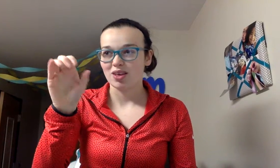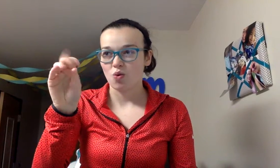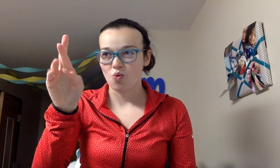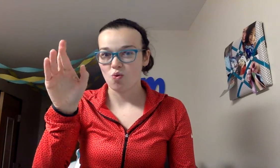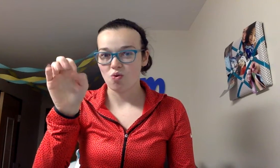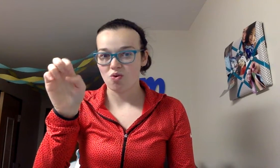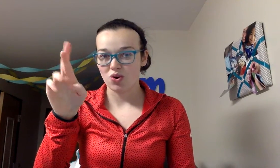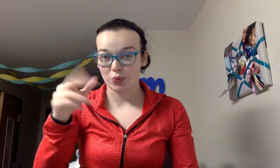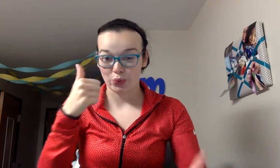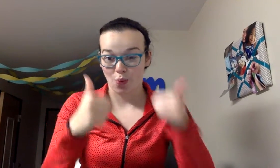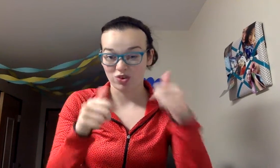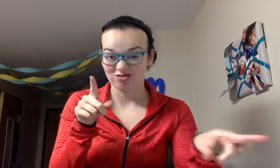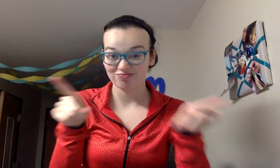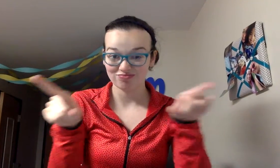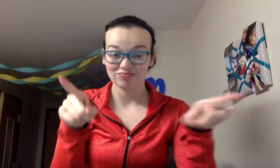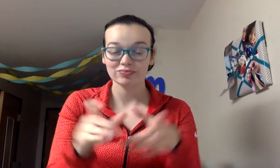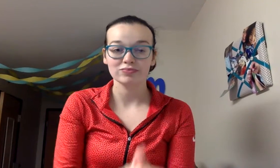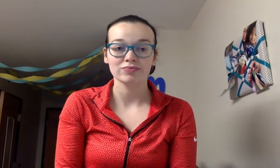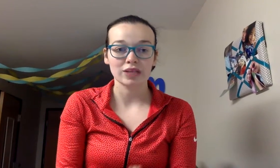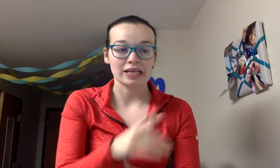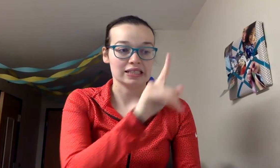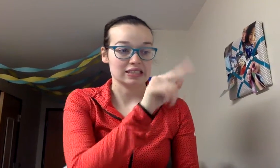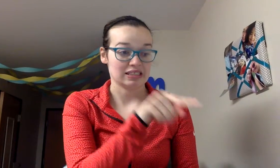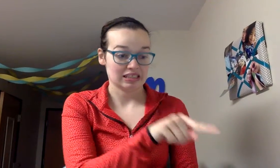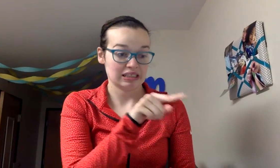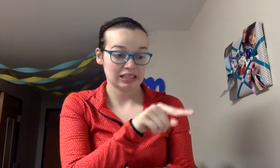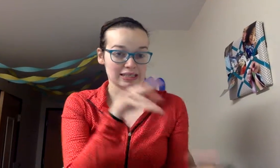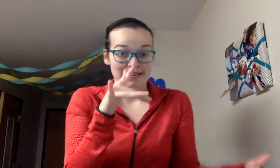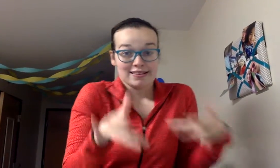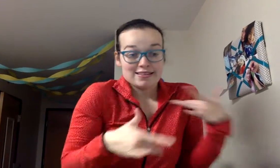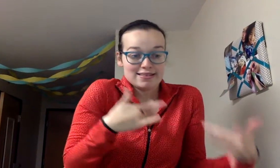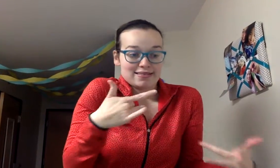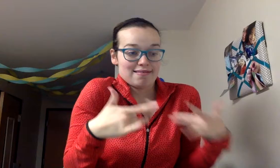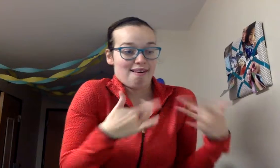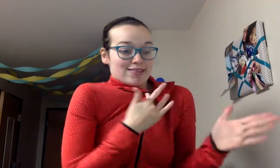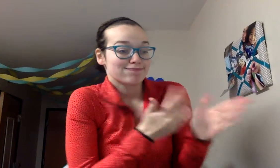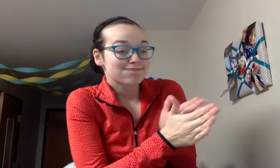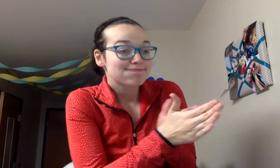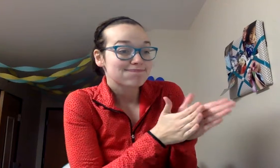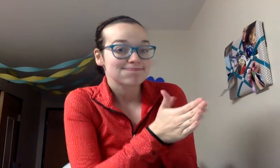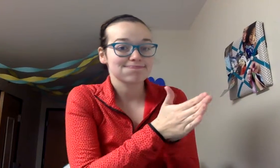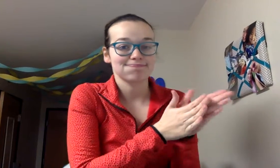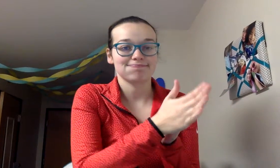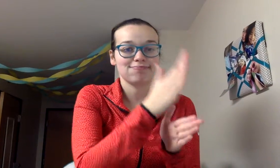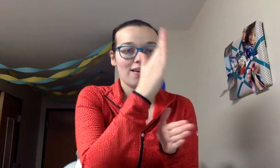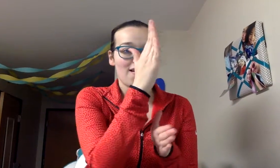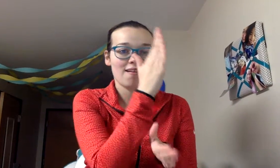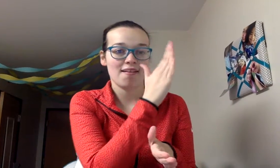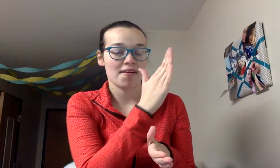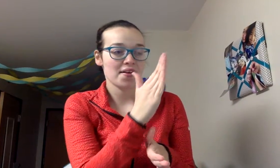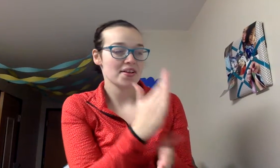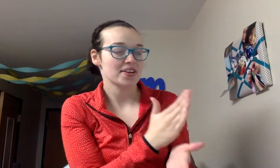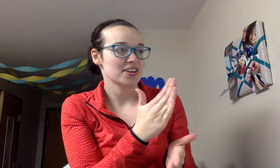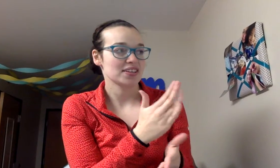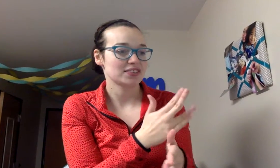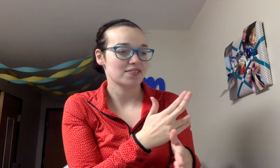they're enthusiastic, and they have fun. And never, ever underestimate the importance of having fun. I